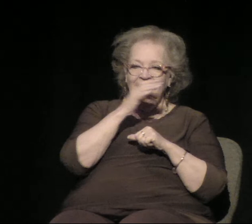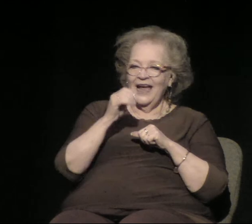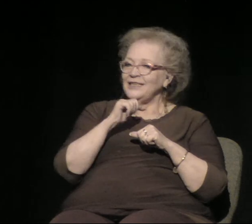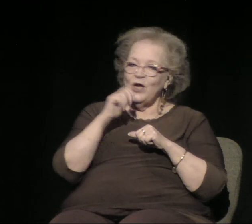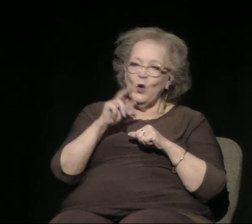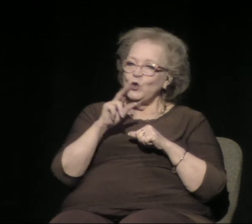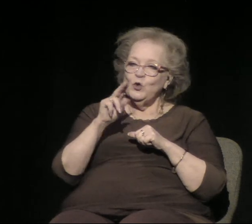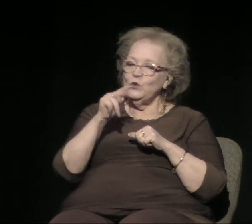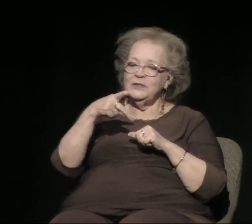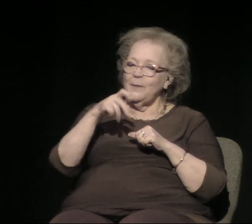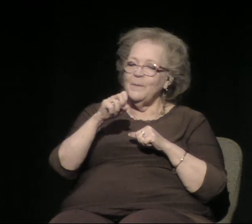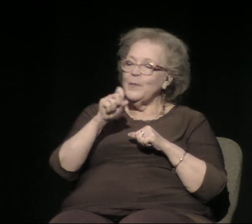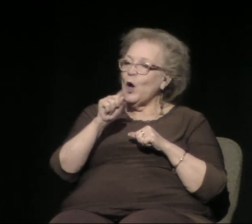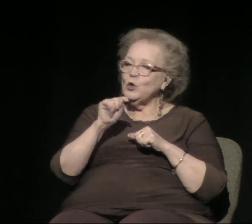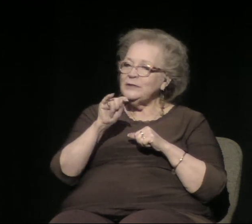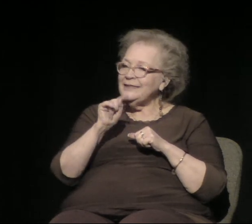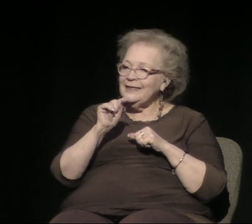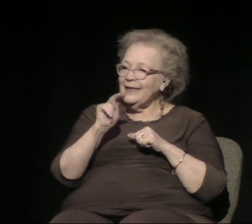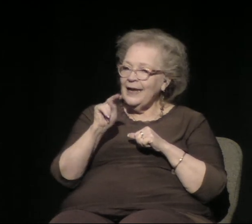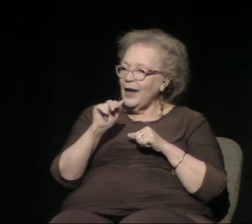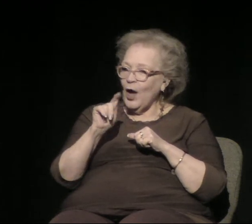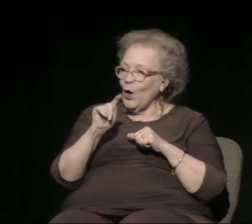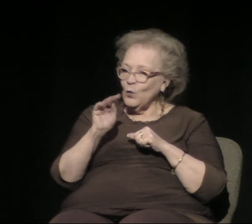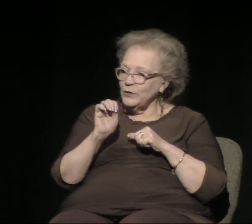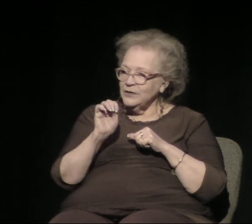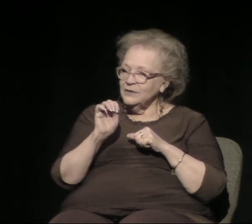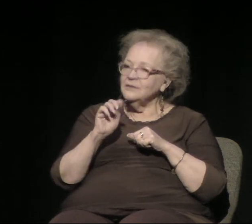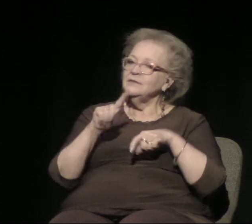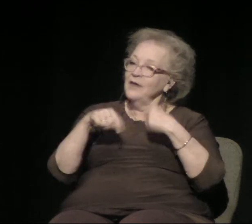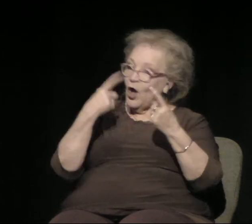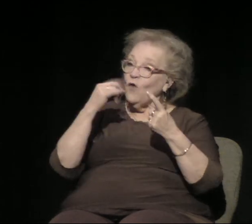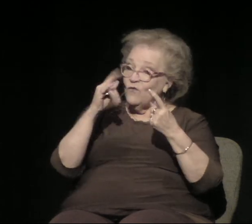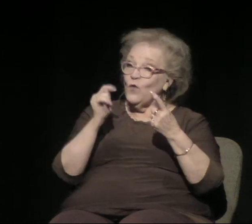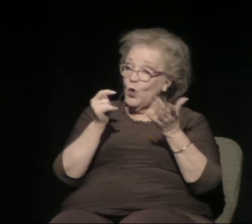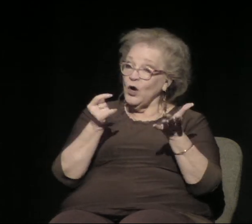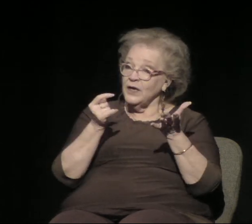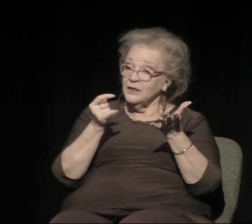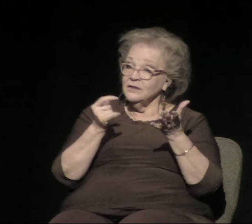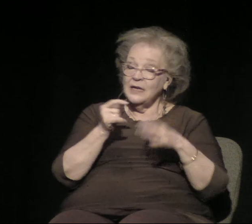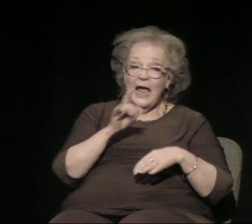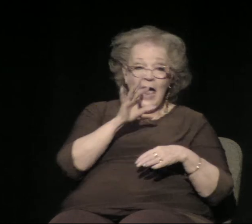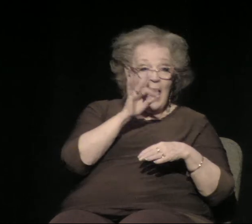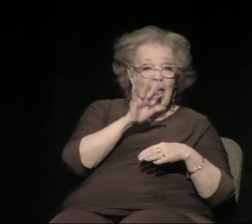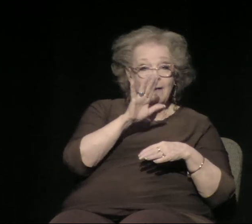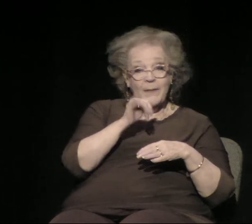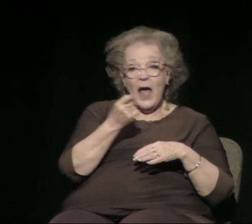use a post-it note. Go for it. Get out an 8.5 by 11 piece